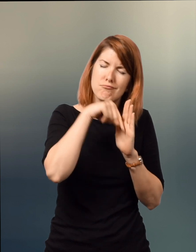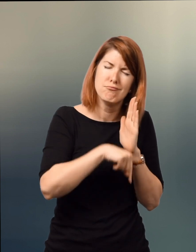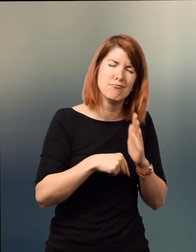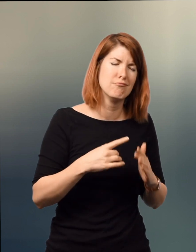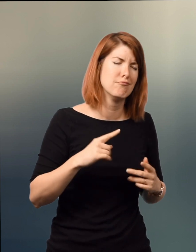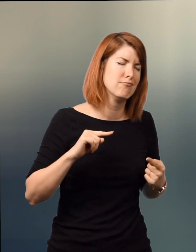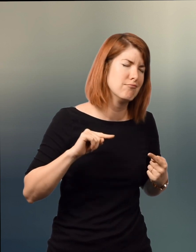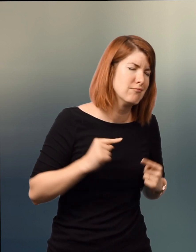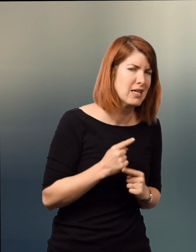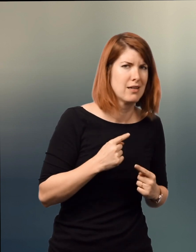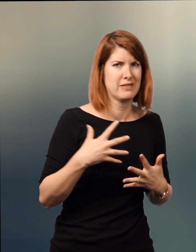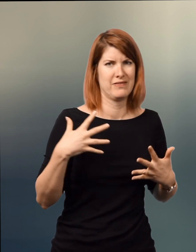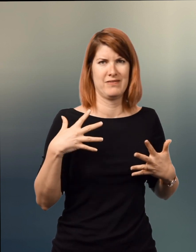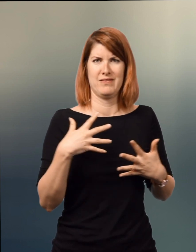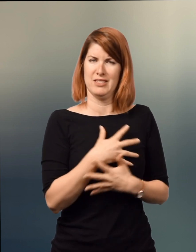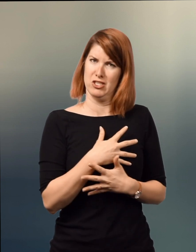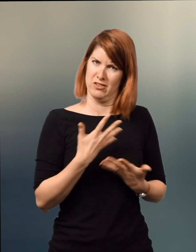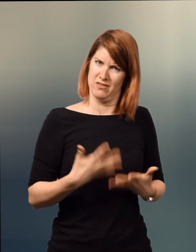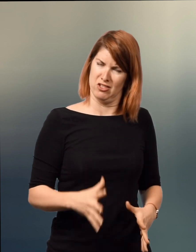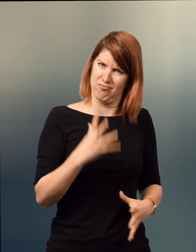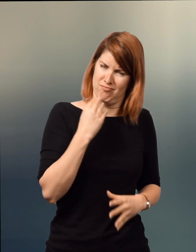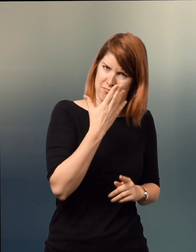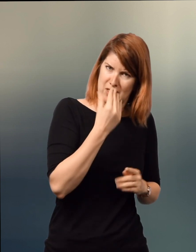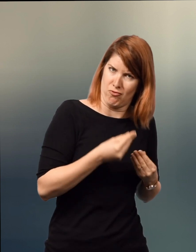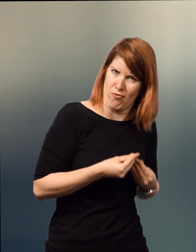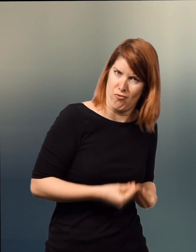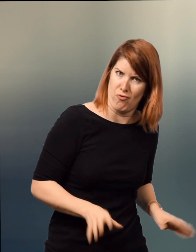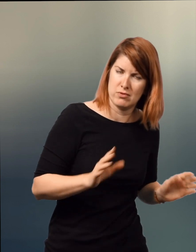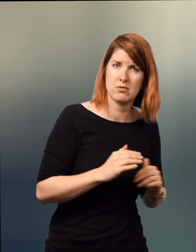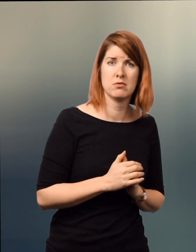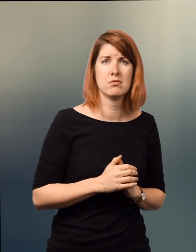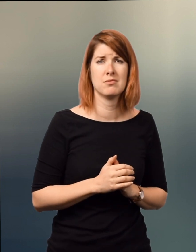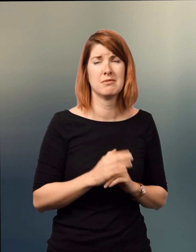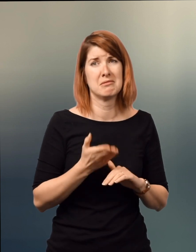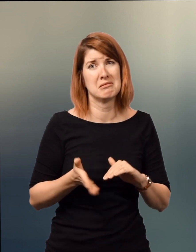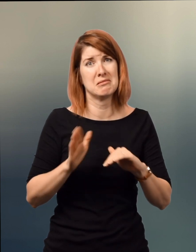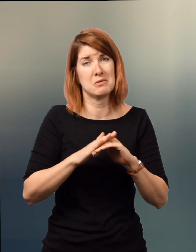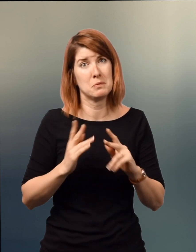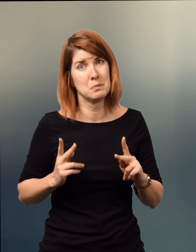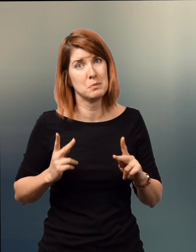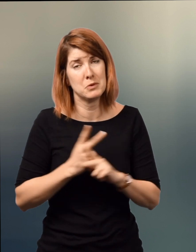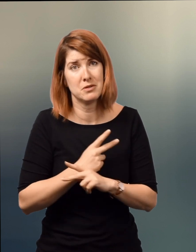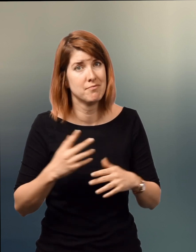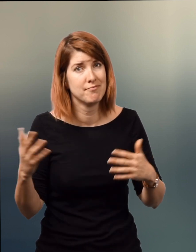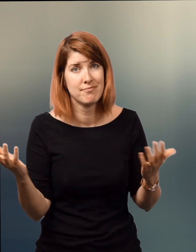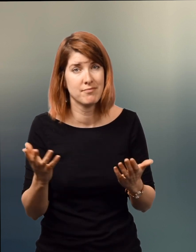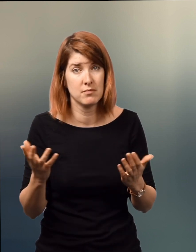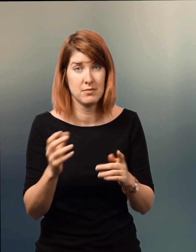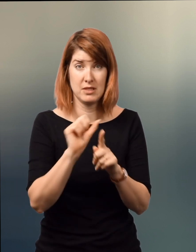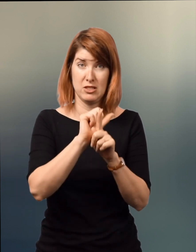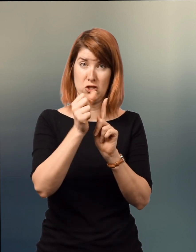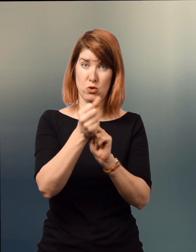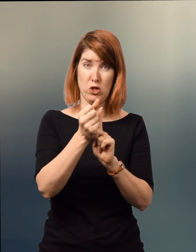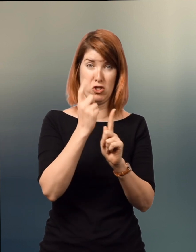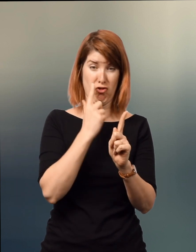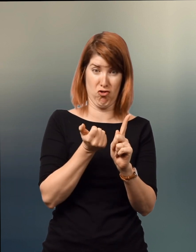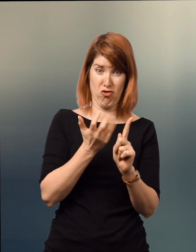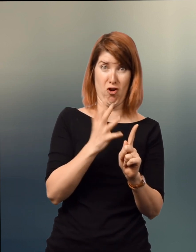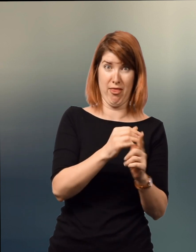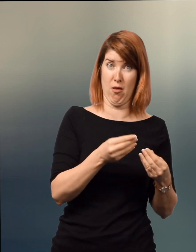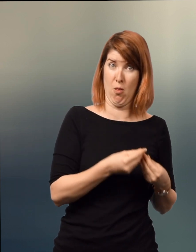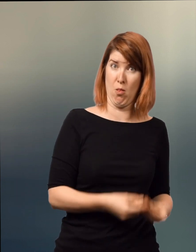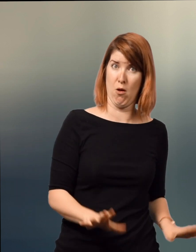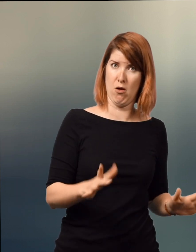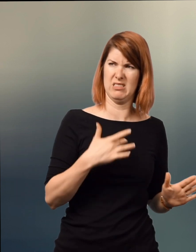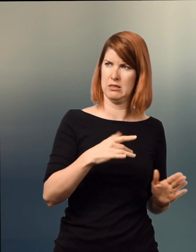fear that the loss has triggered in the child. To make the situation worse, the circumstances that led to the loss are